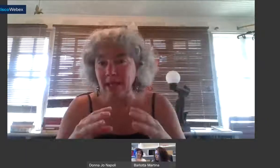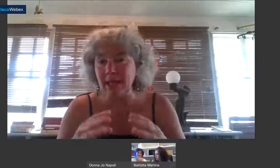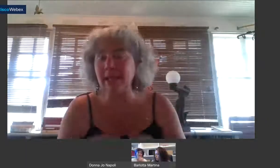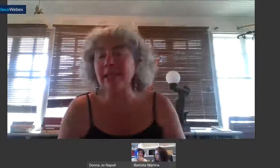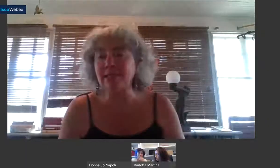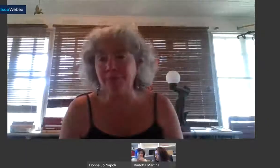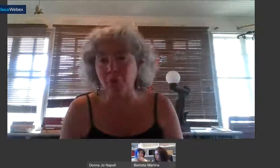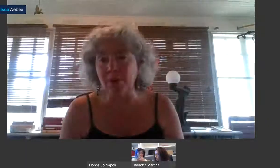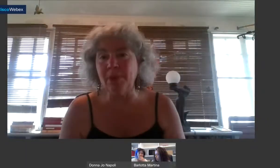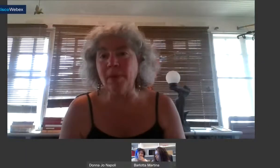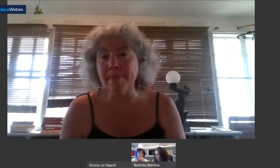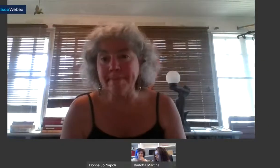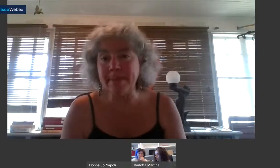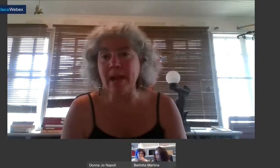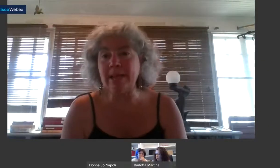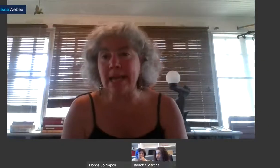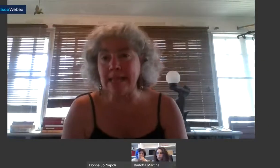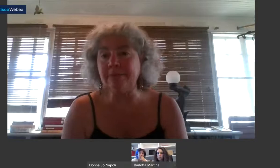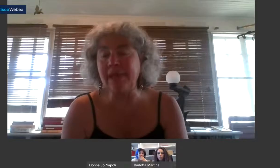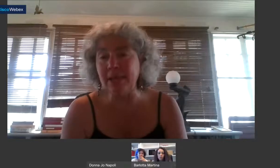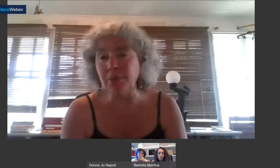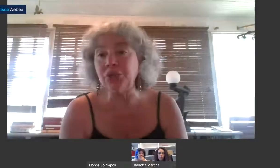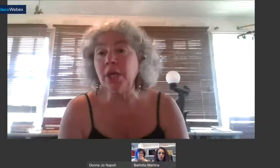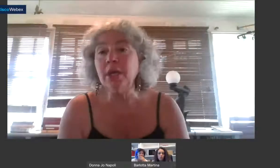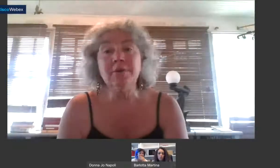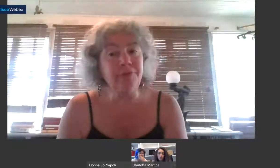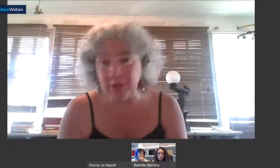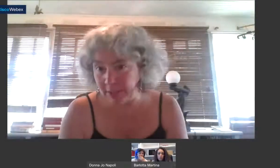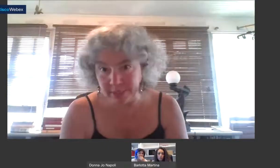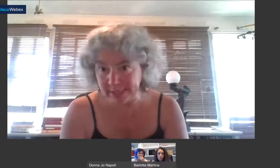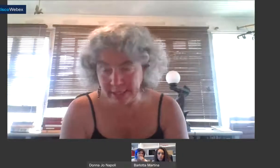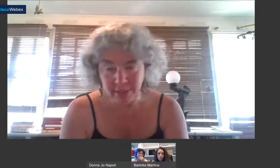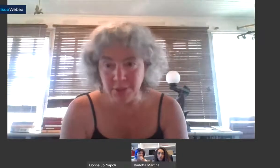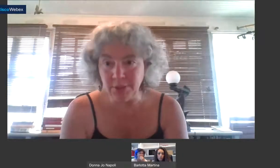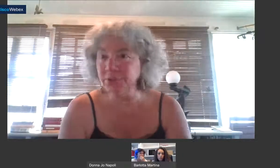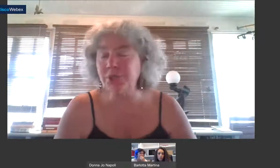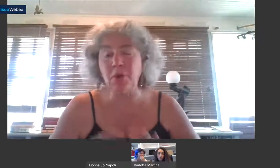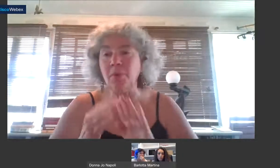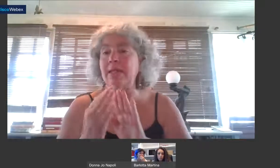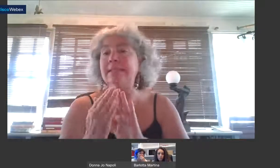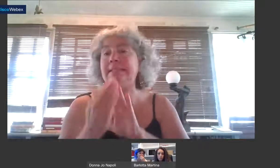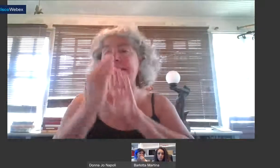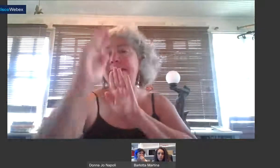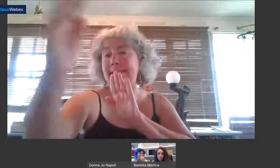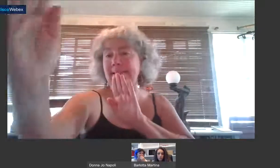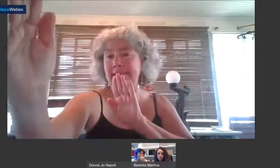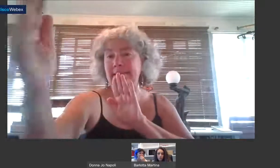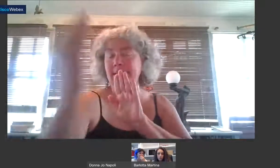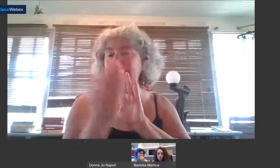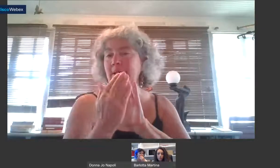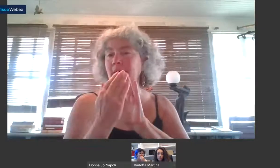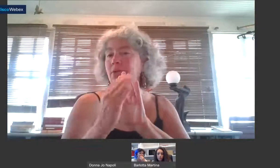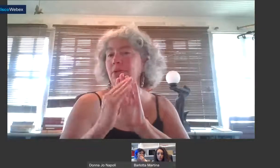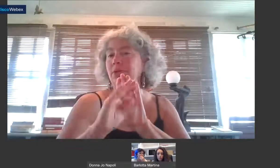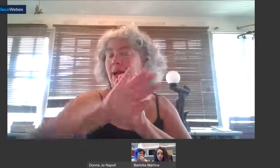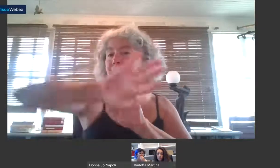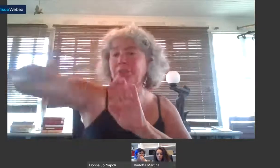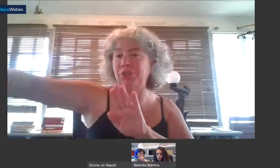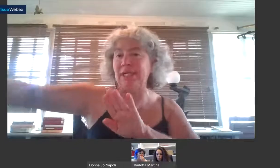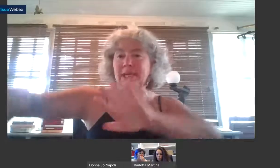a less formal kind of language very quickly. You don't want to distance. You're not pushing